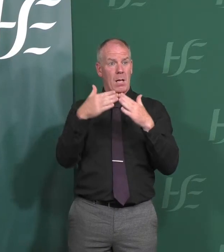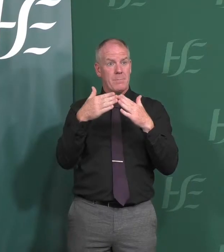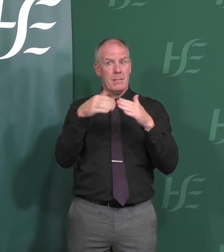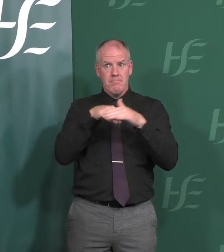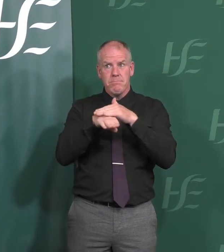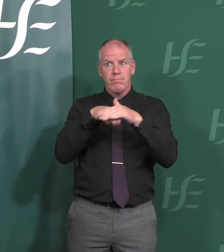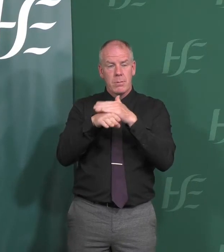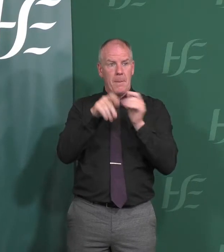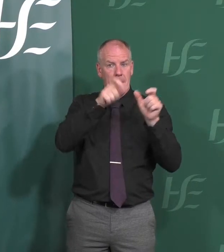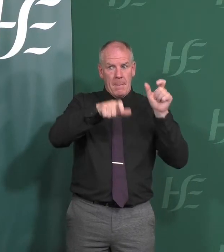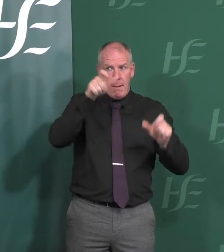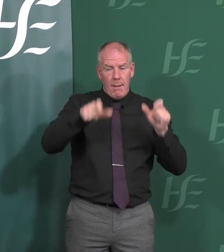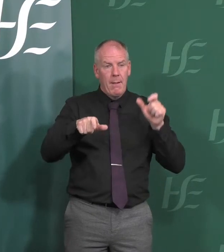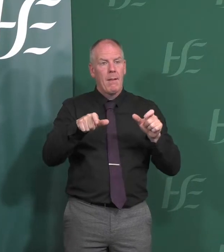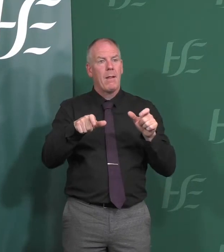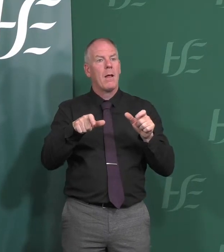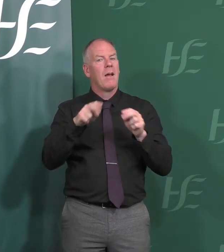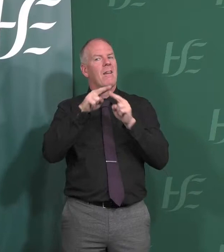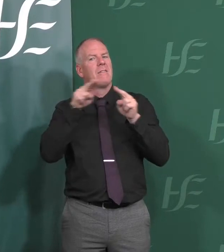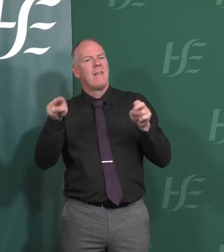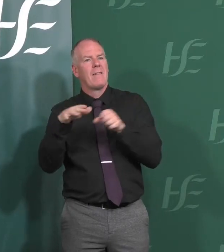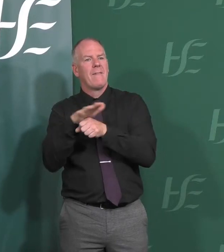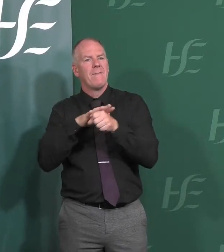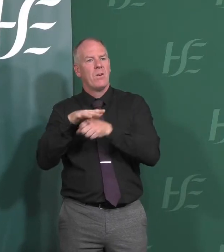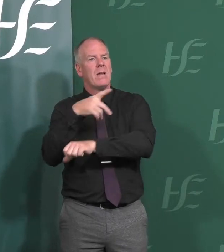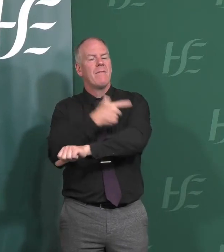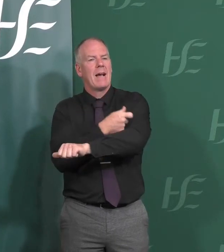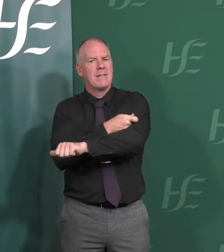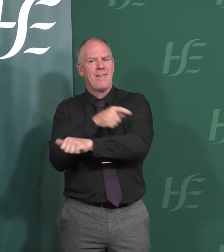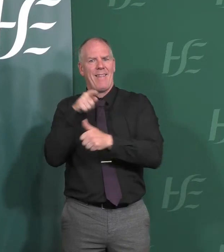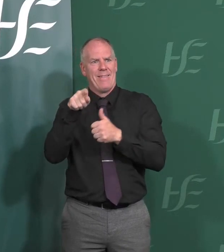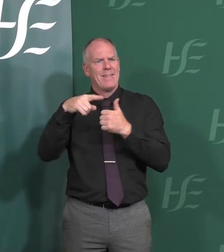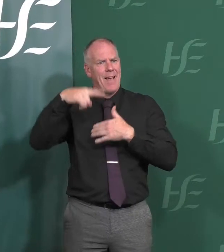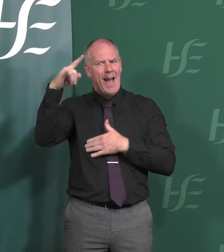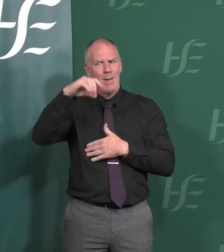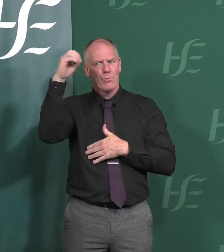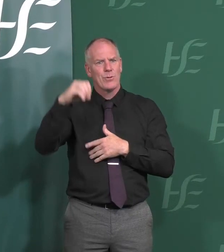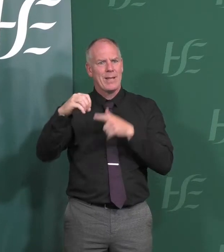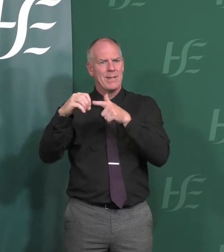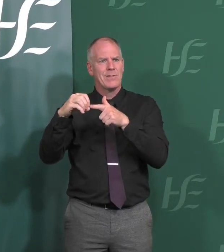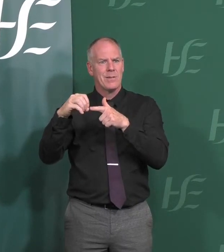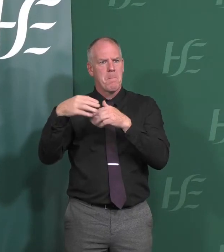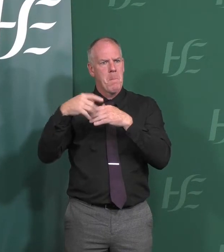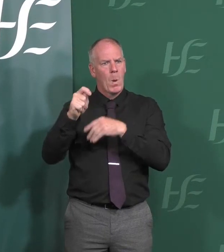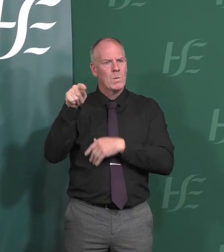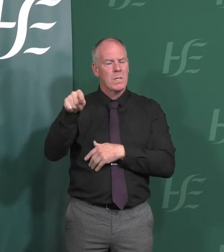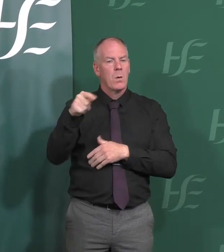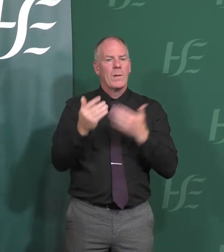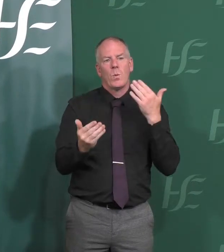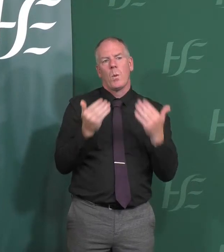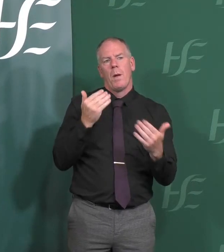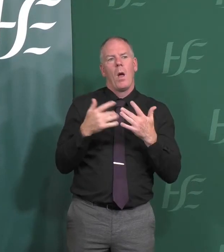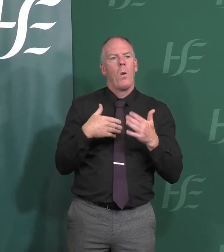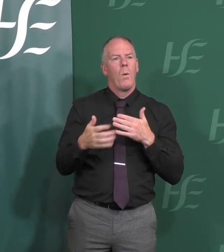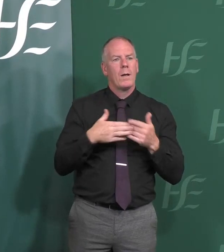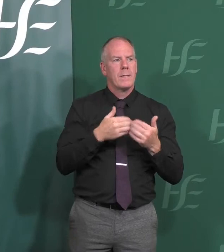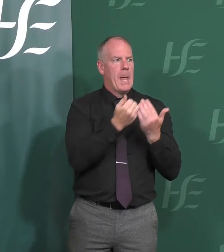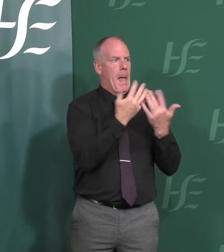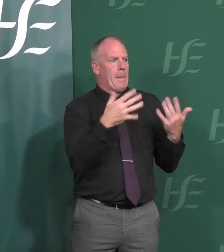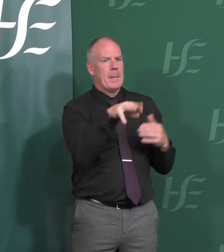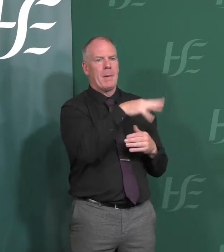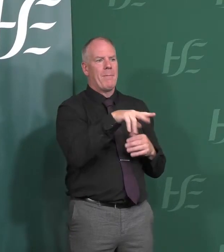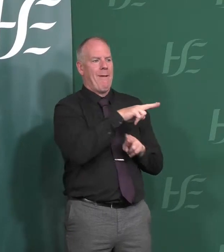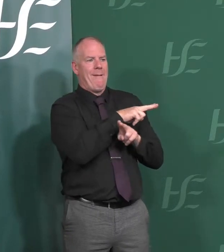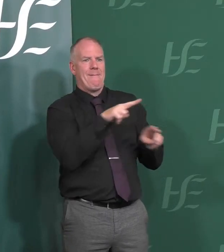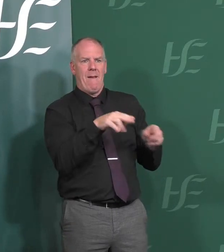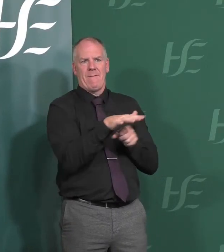from COVID who are not fully vaccinated, it is high in proportion to the population who are